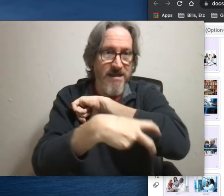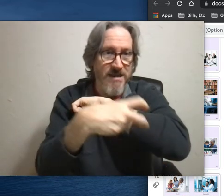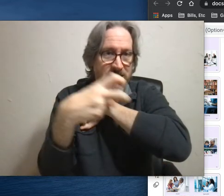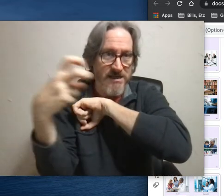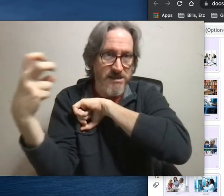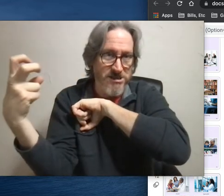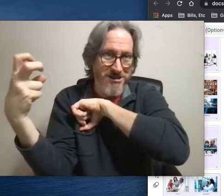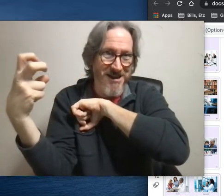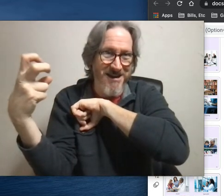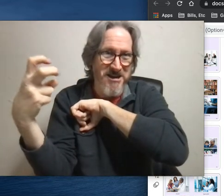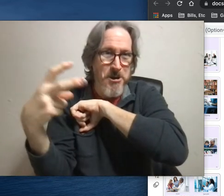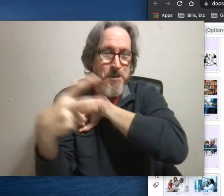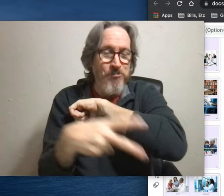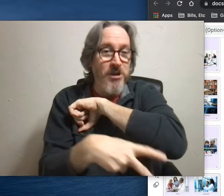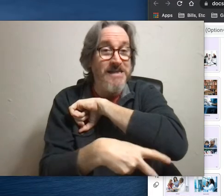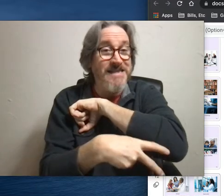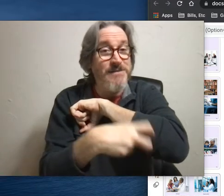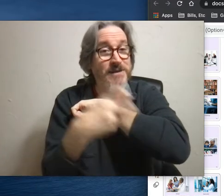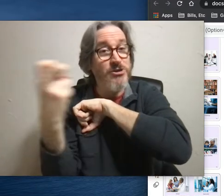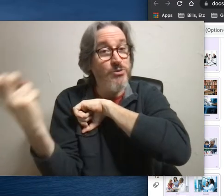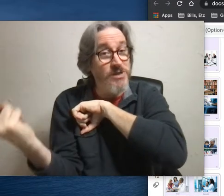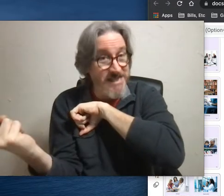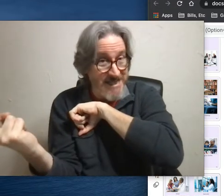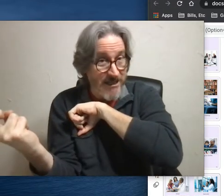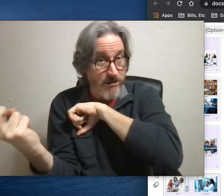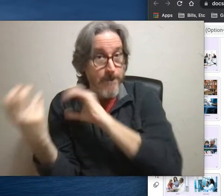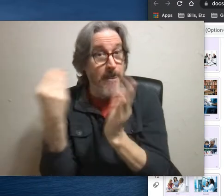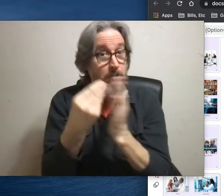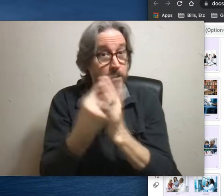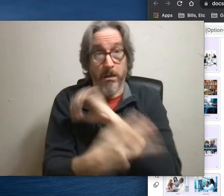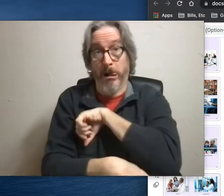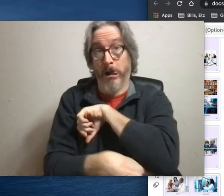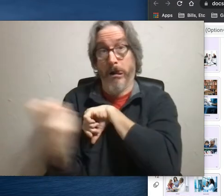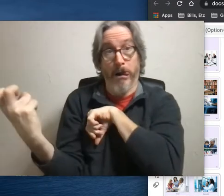sign this because this means to steal